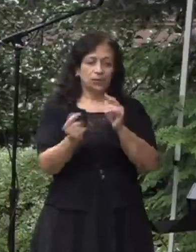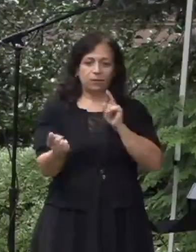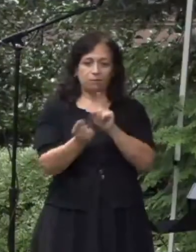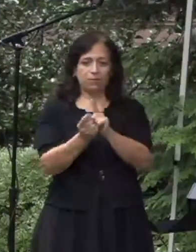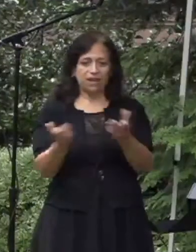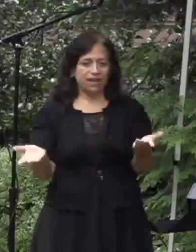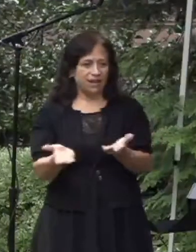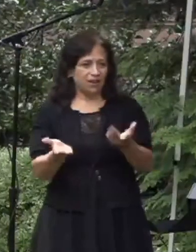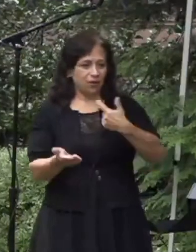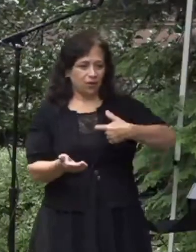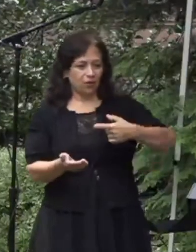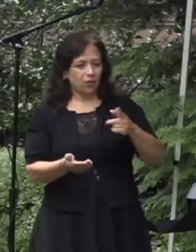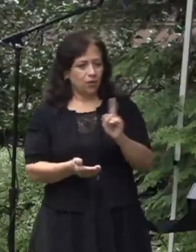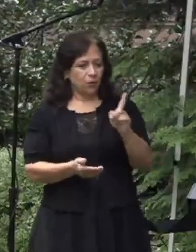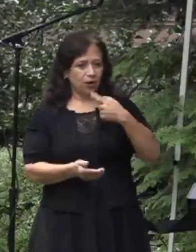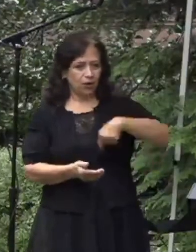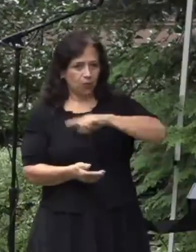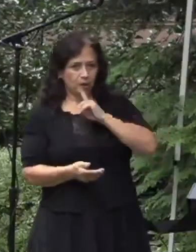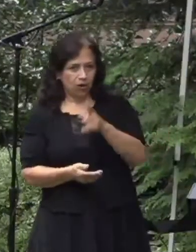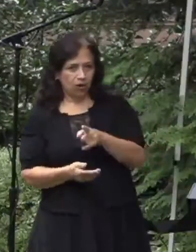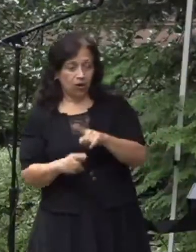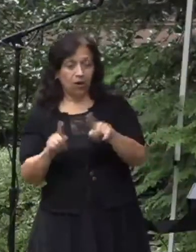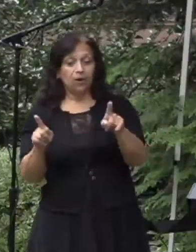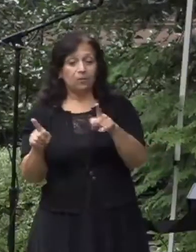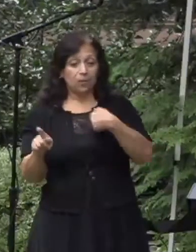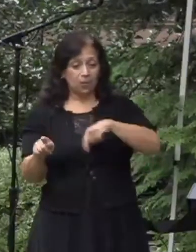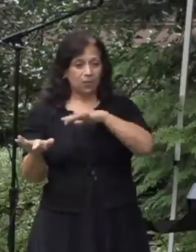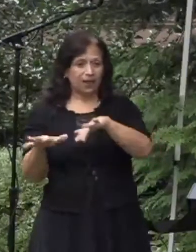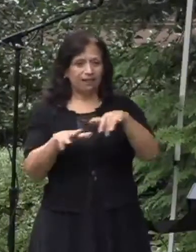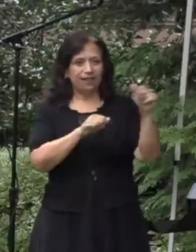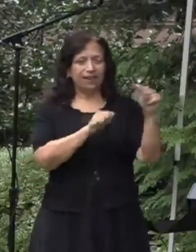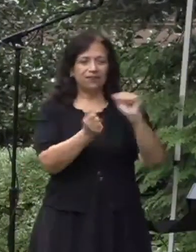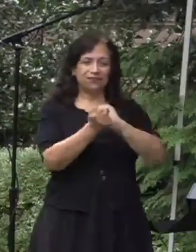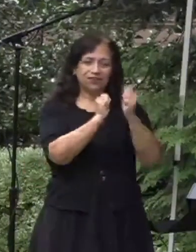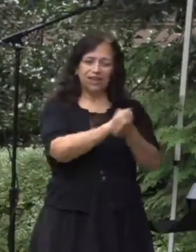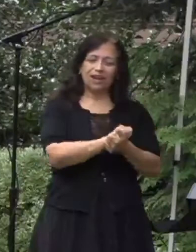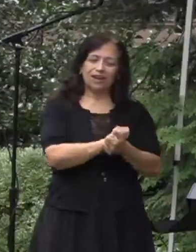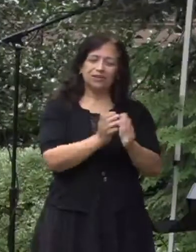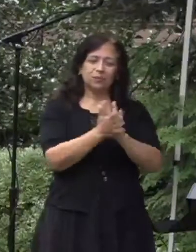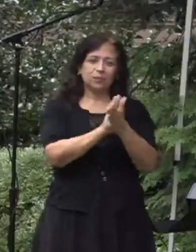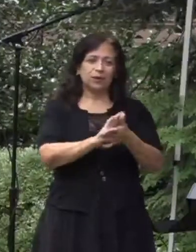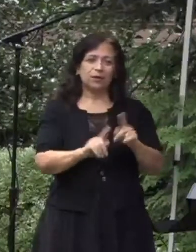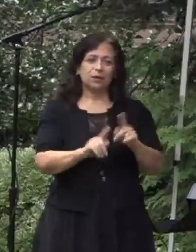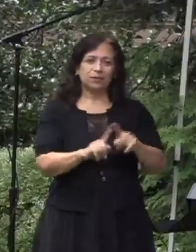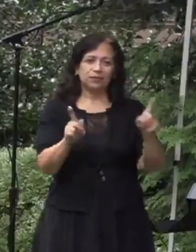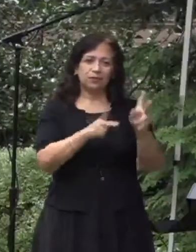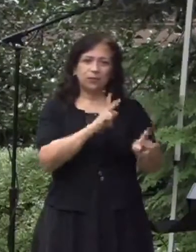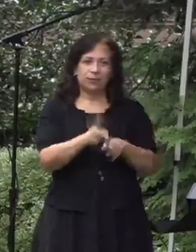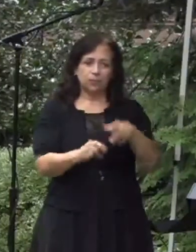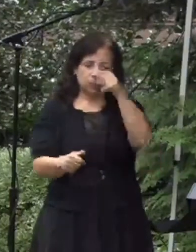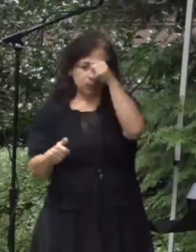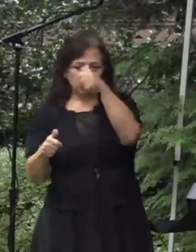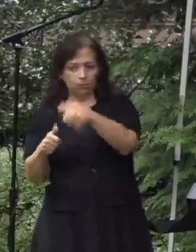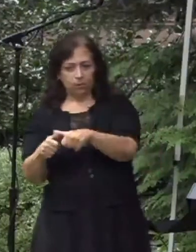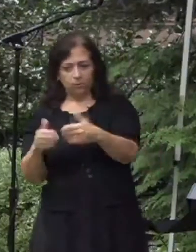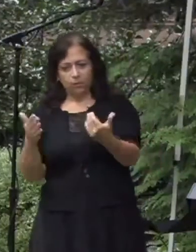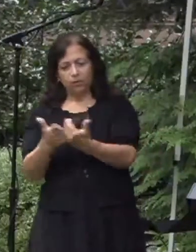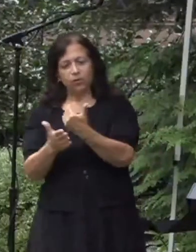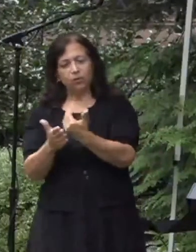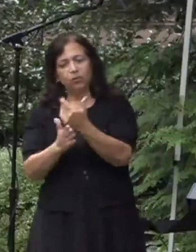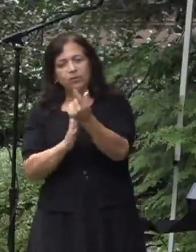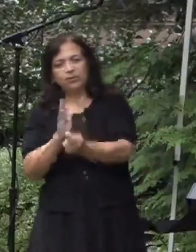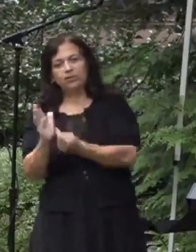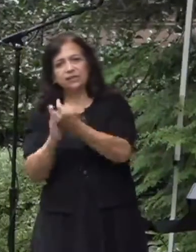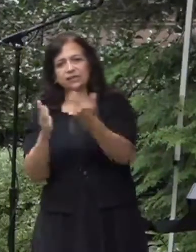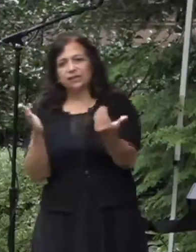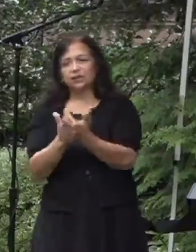where we are, but we leave as different people. We remember that new seasons and